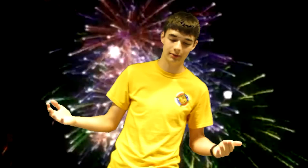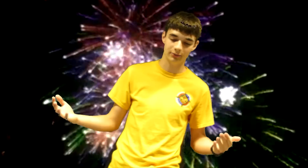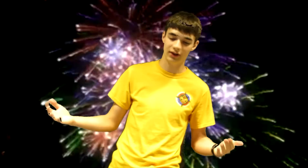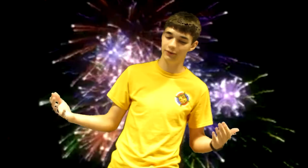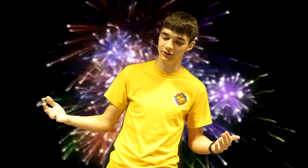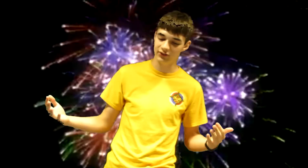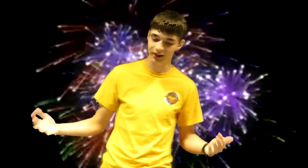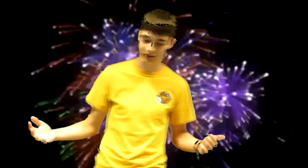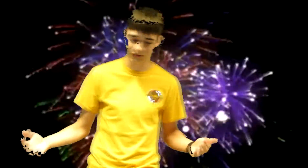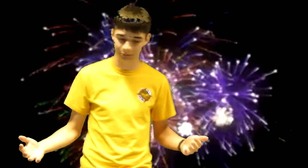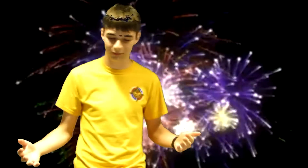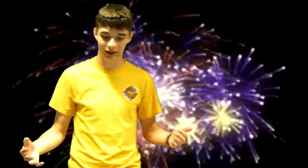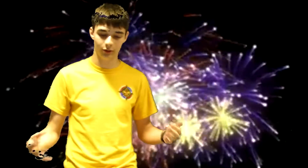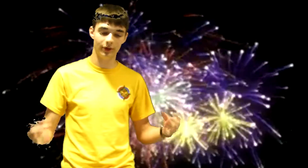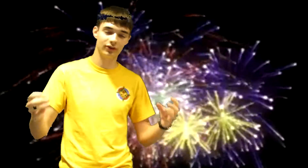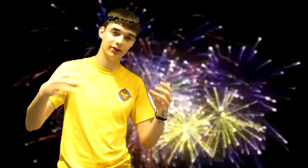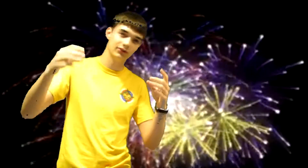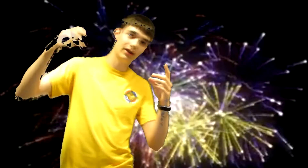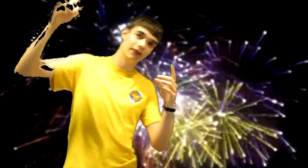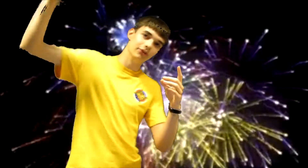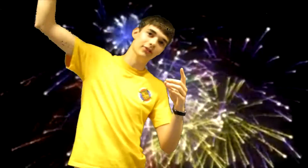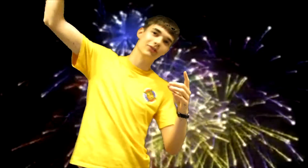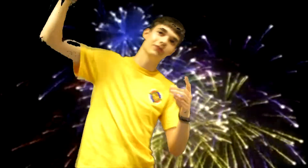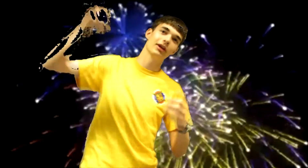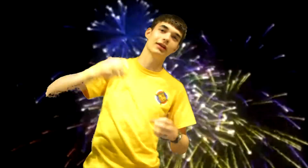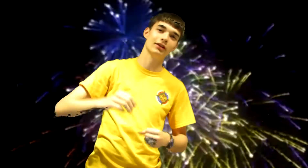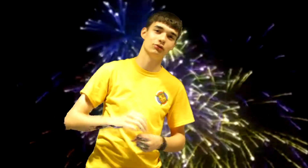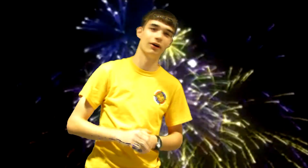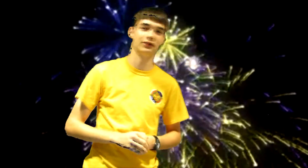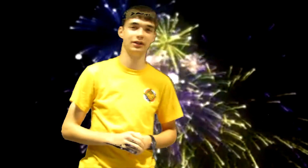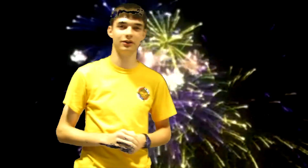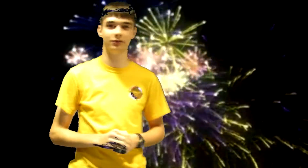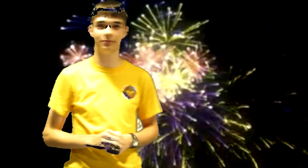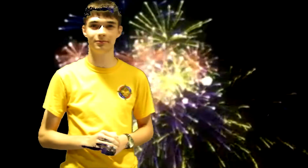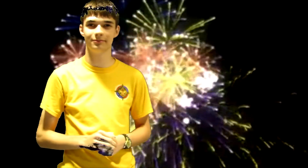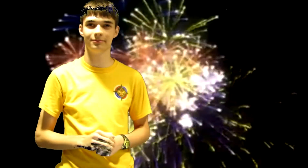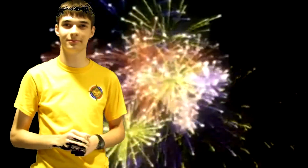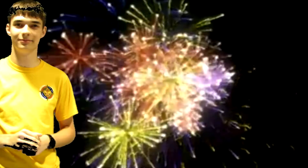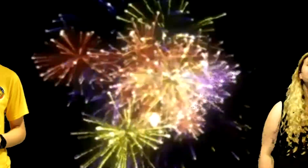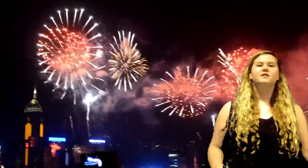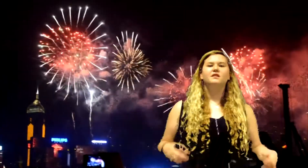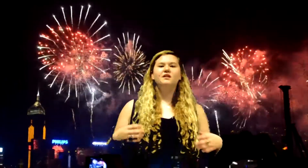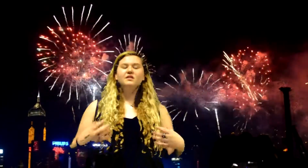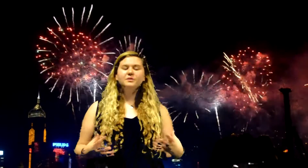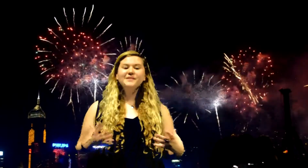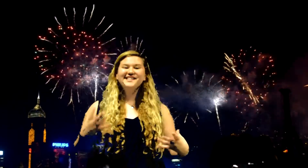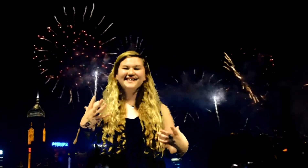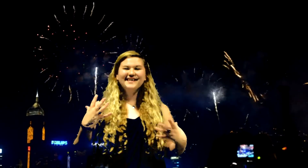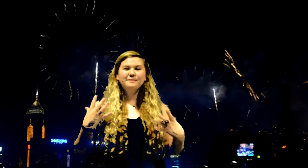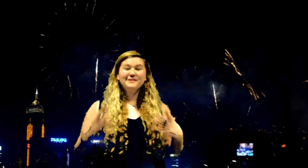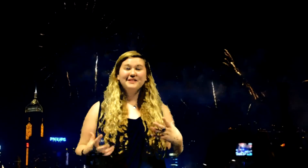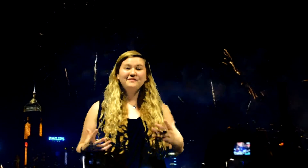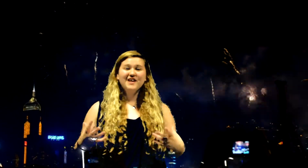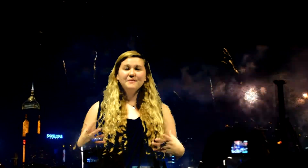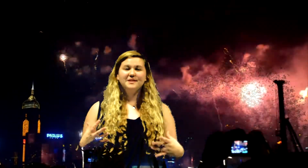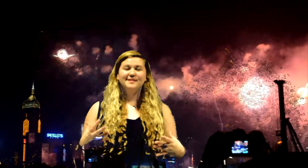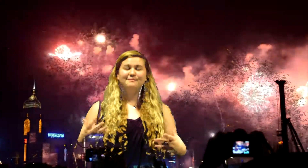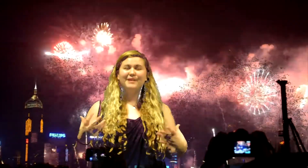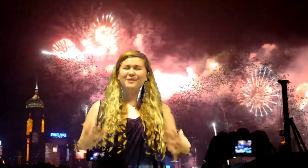times every second, and the whistling sound is created that you often hear. Although we see the beauty in fireworks, many want